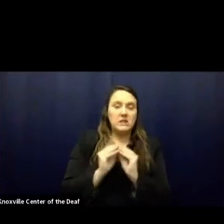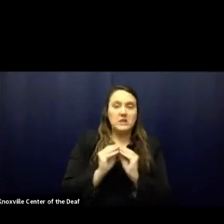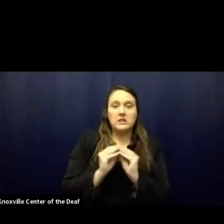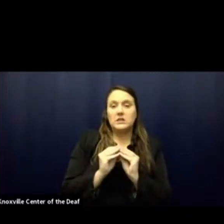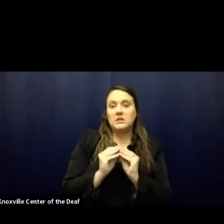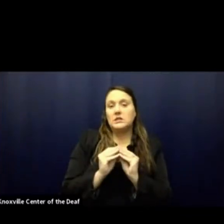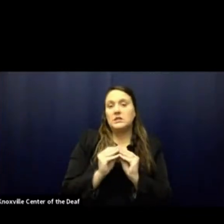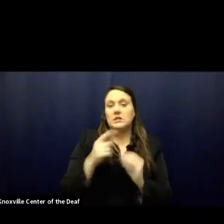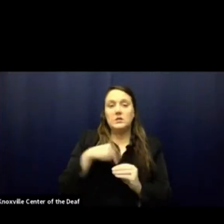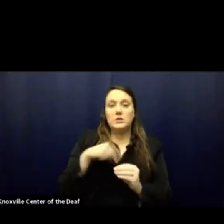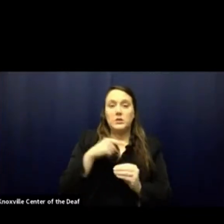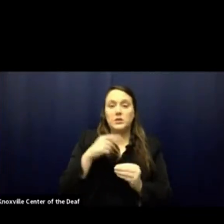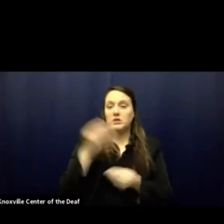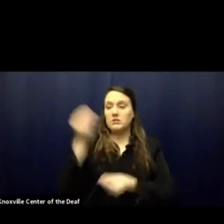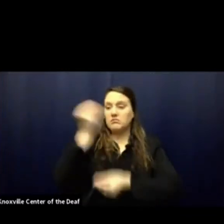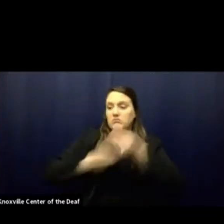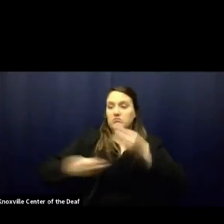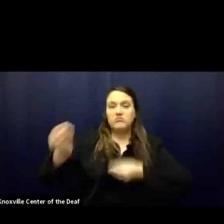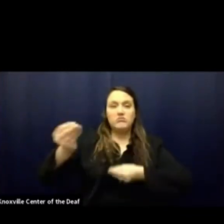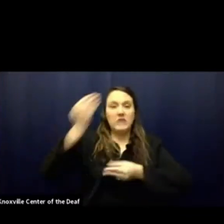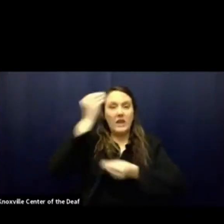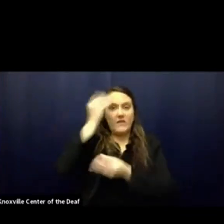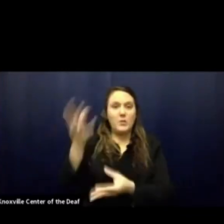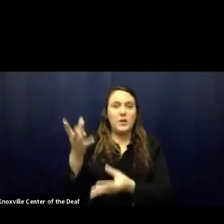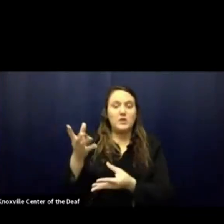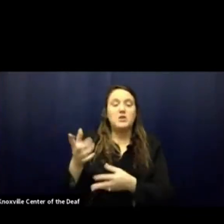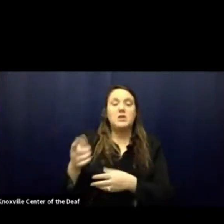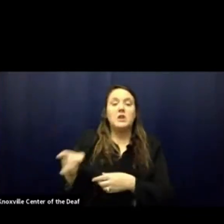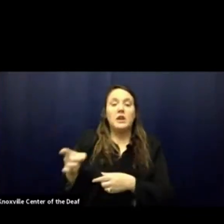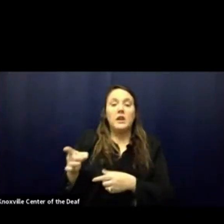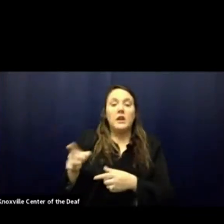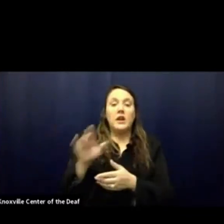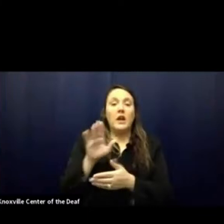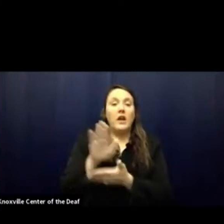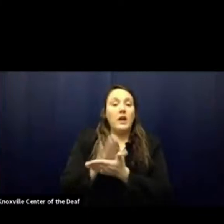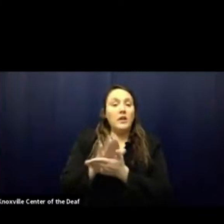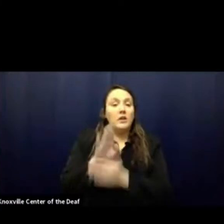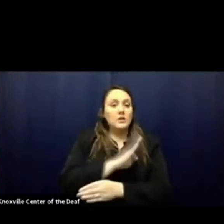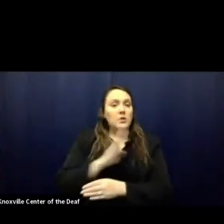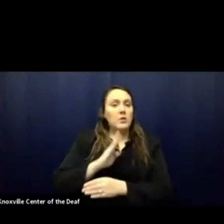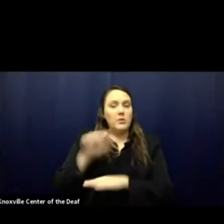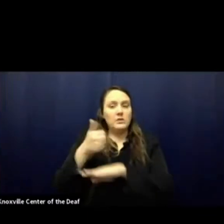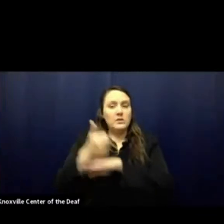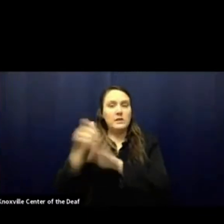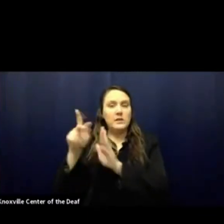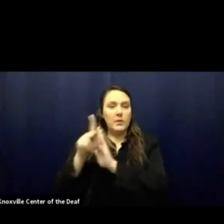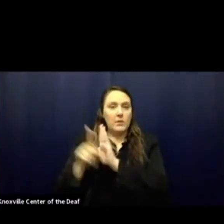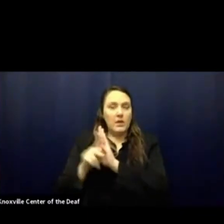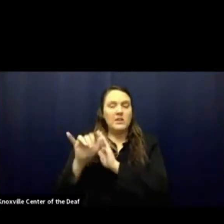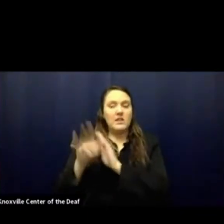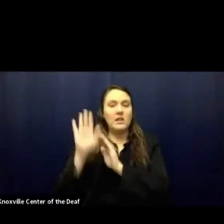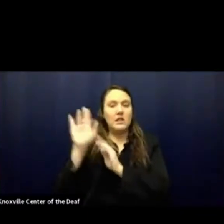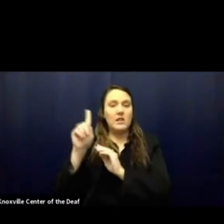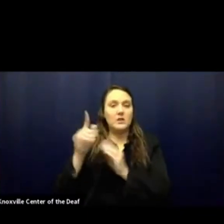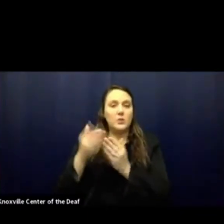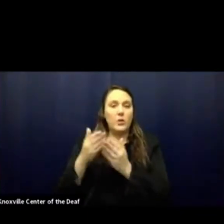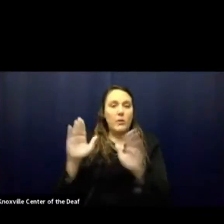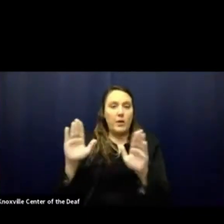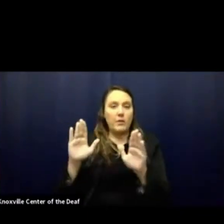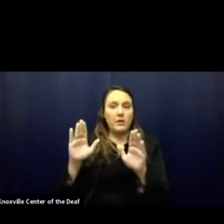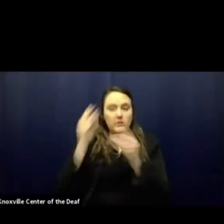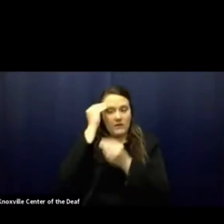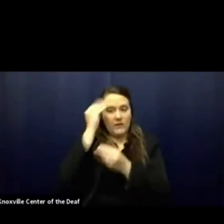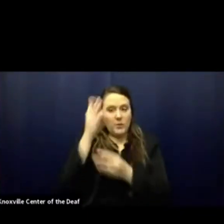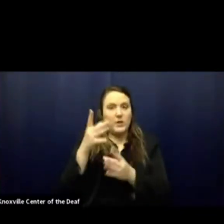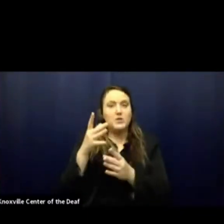we're exchanging information and they go back, and the school board sets school policy. So that's where the public information occurs around school policy